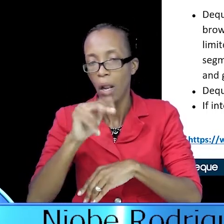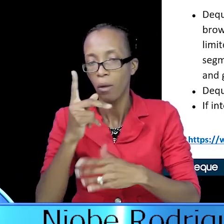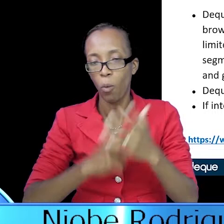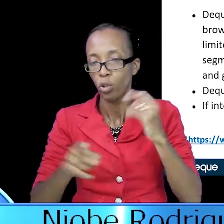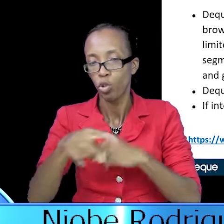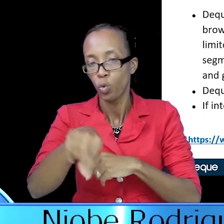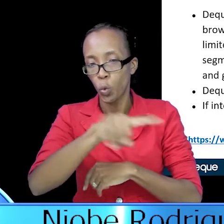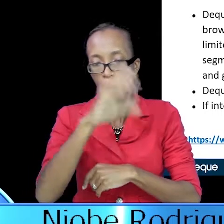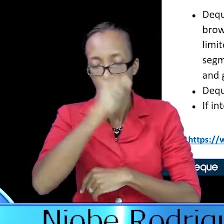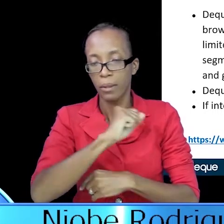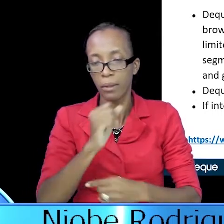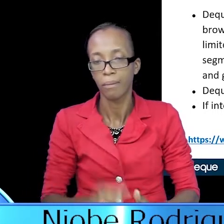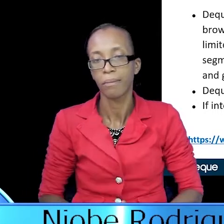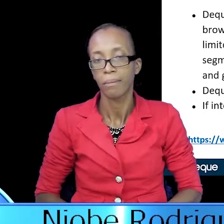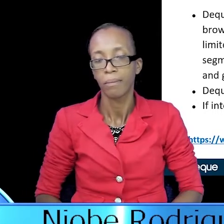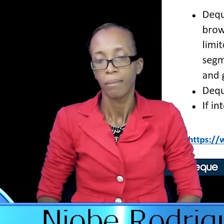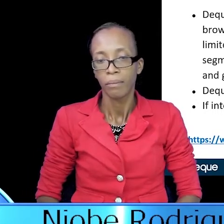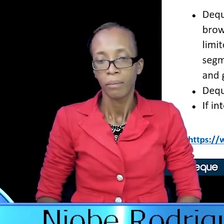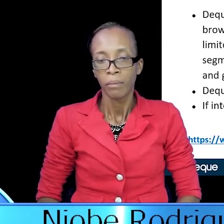out to you if we missed them.